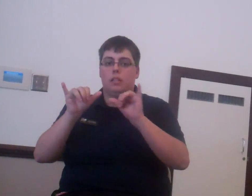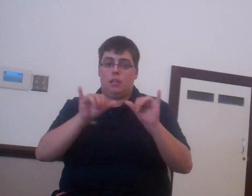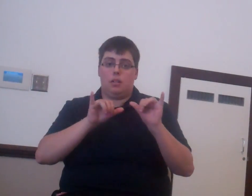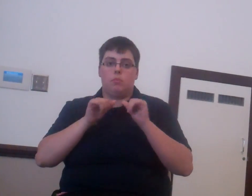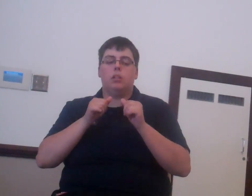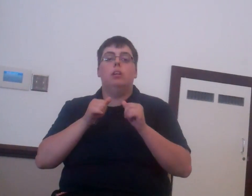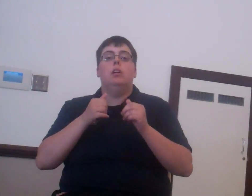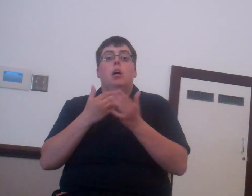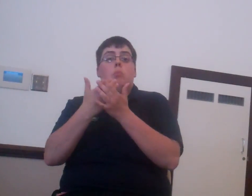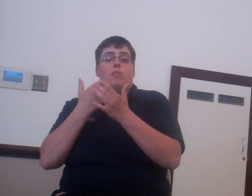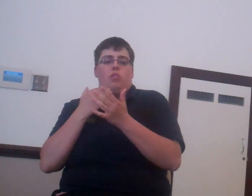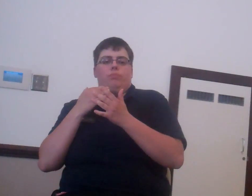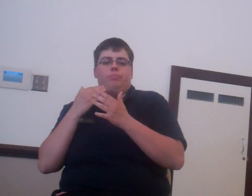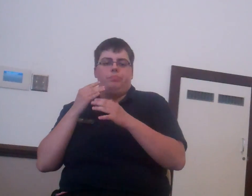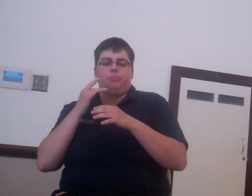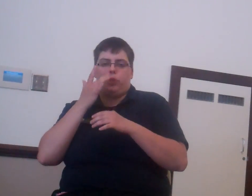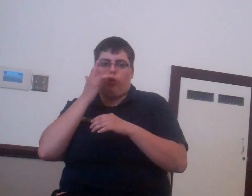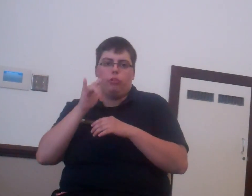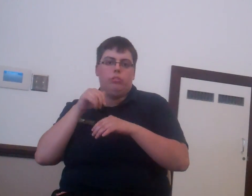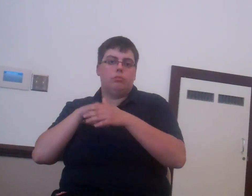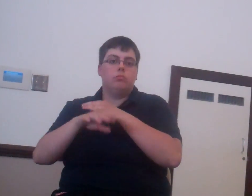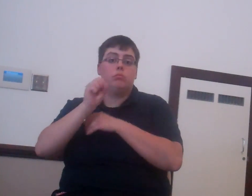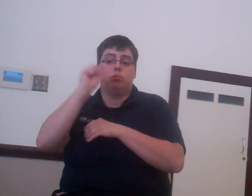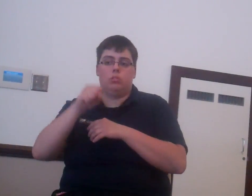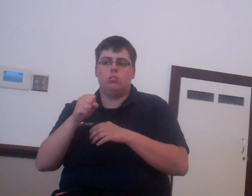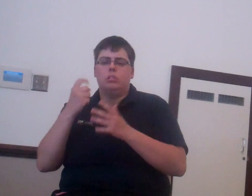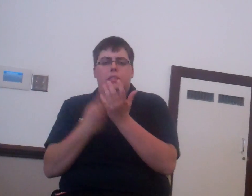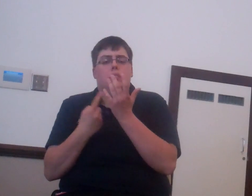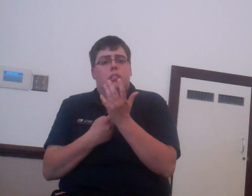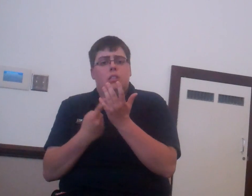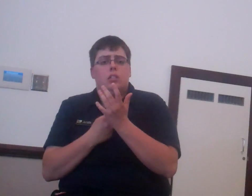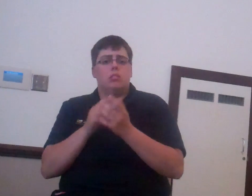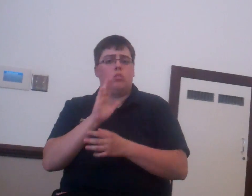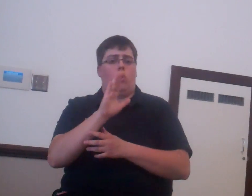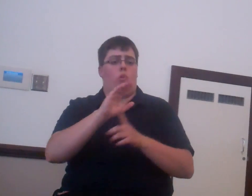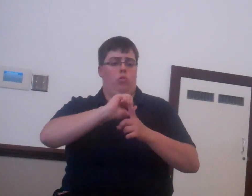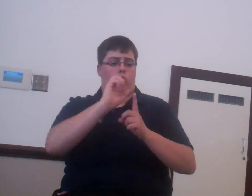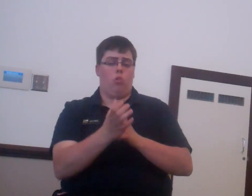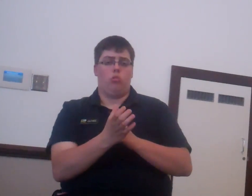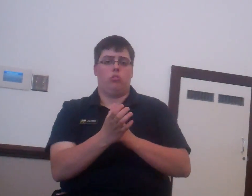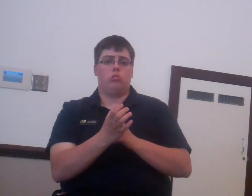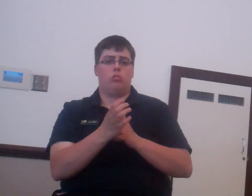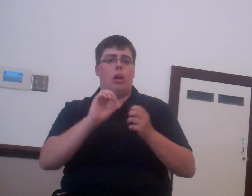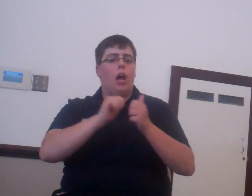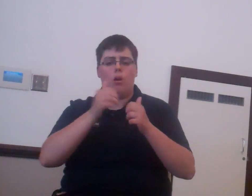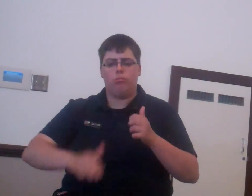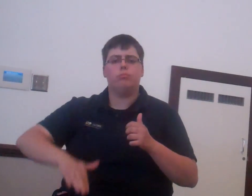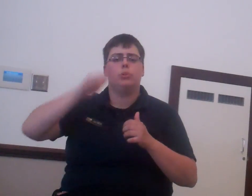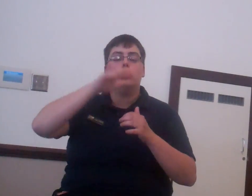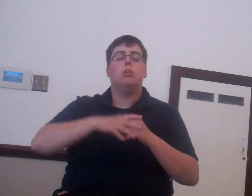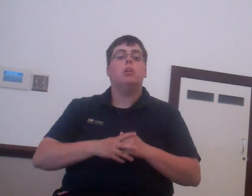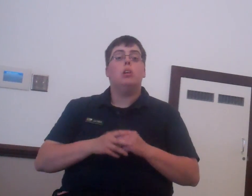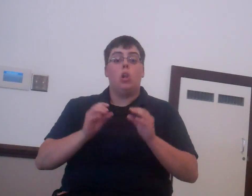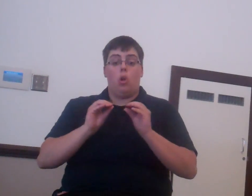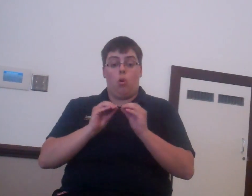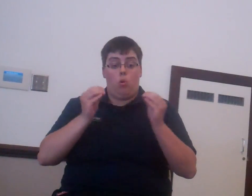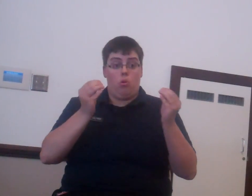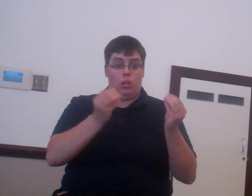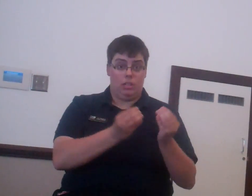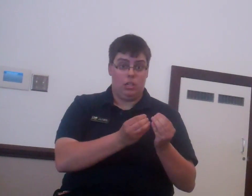and you belong to or you've been raised within and that sort of thing. And organizations kind of have their own culture as well. They do things a certain